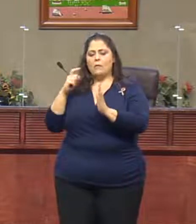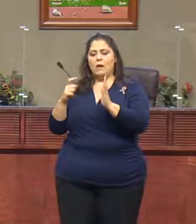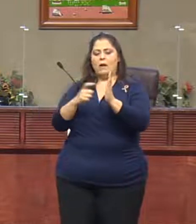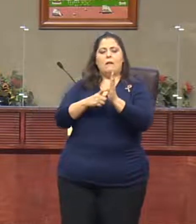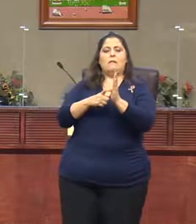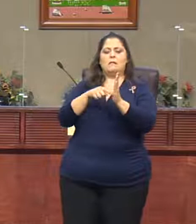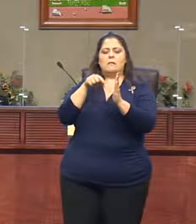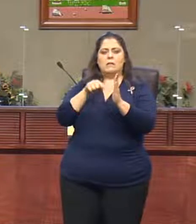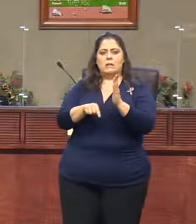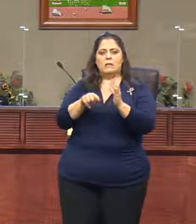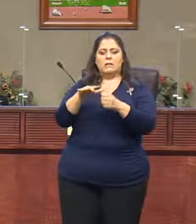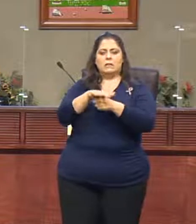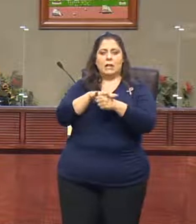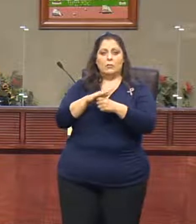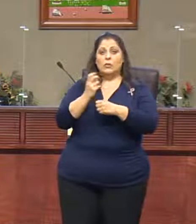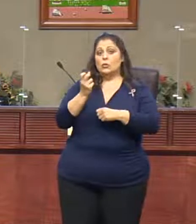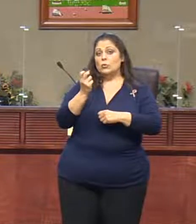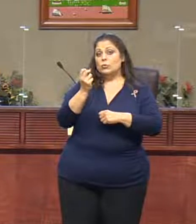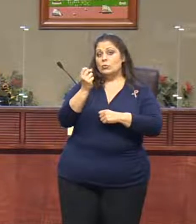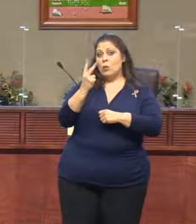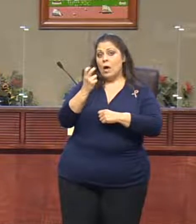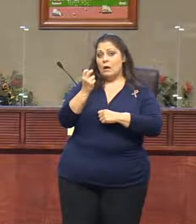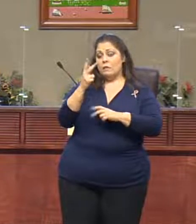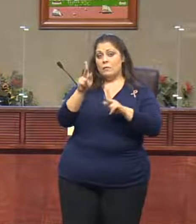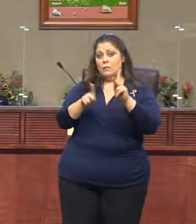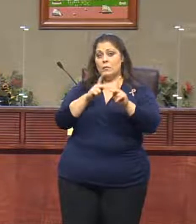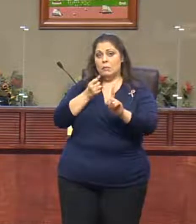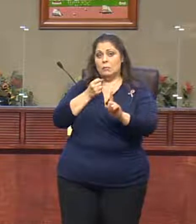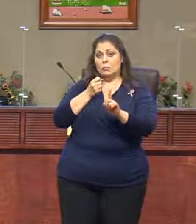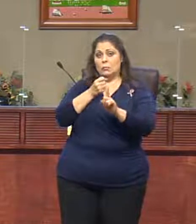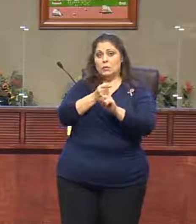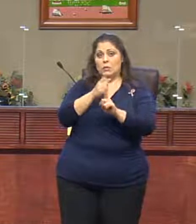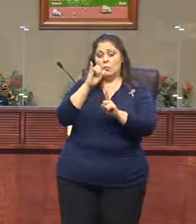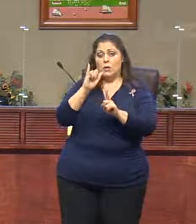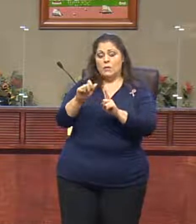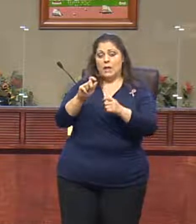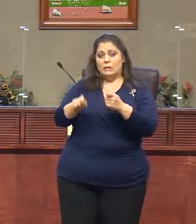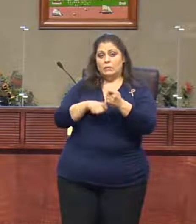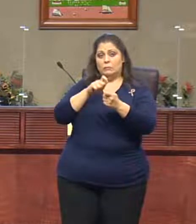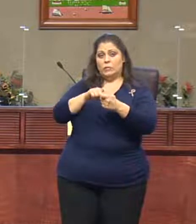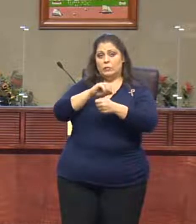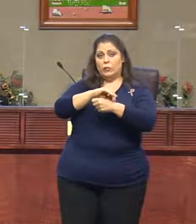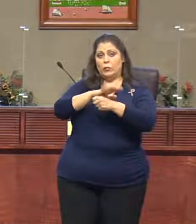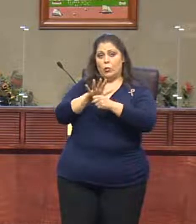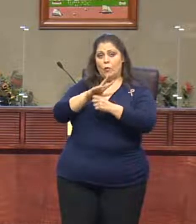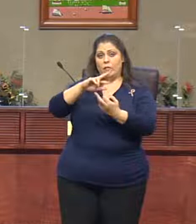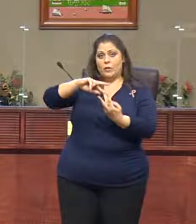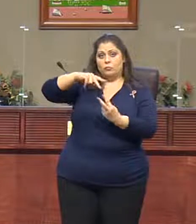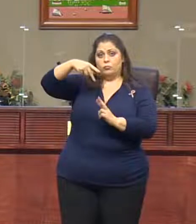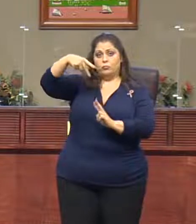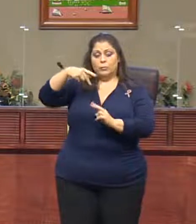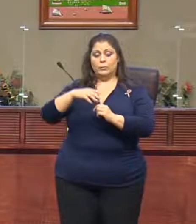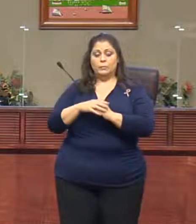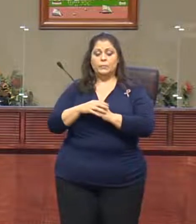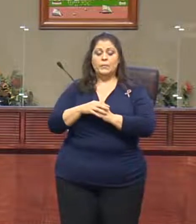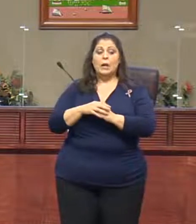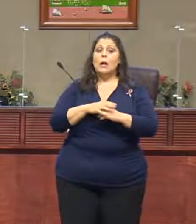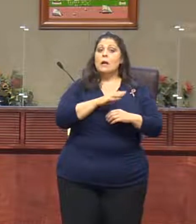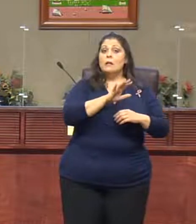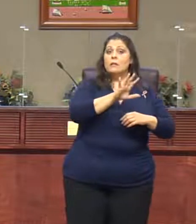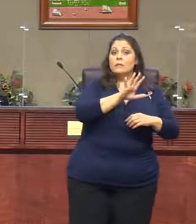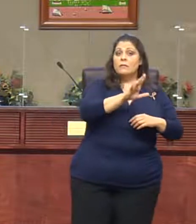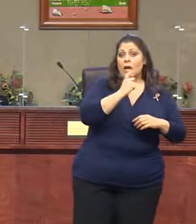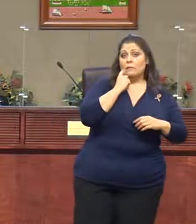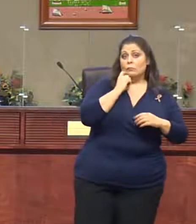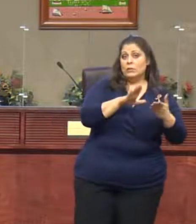reported 12 cases of this variant in our county. None of the recent